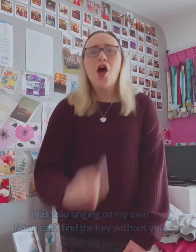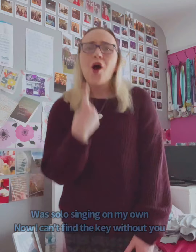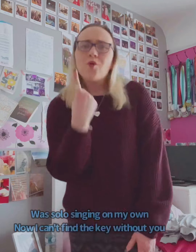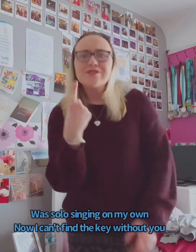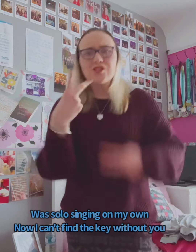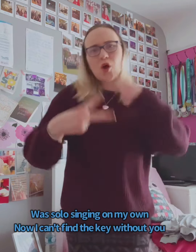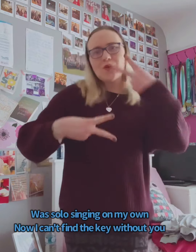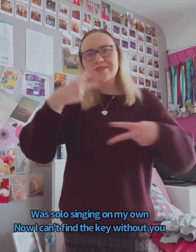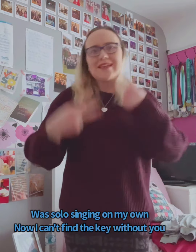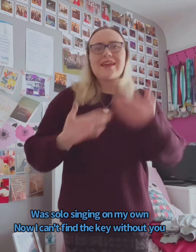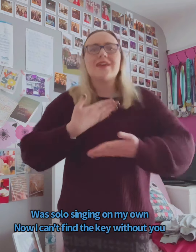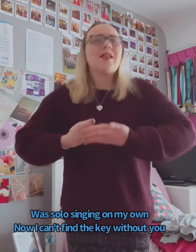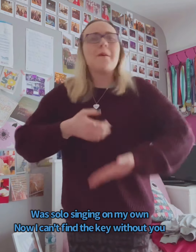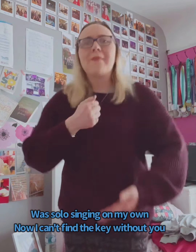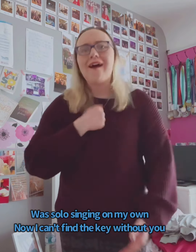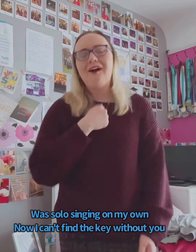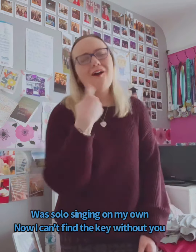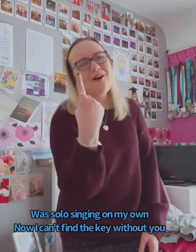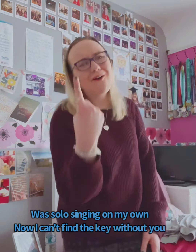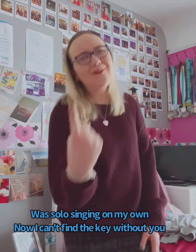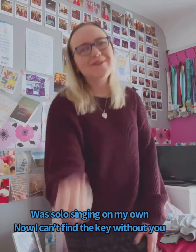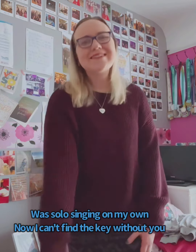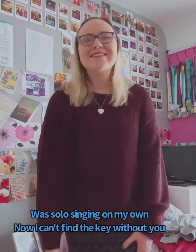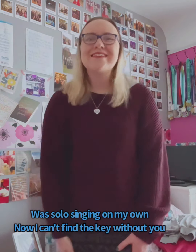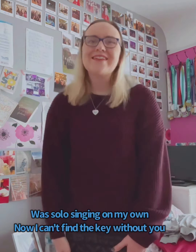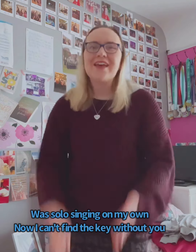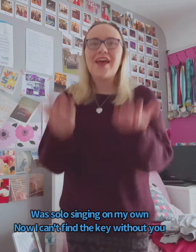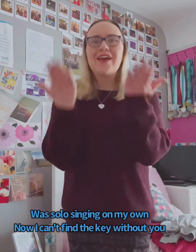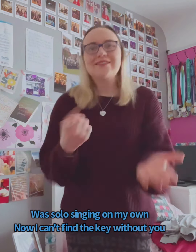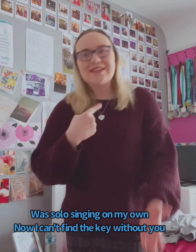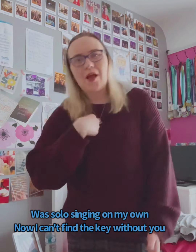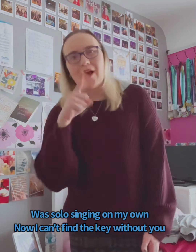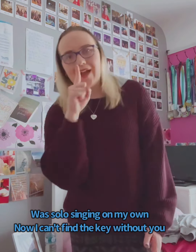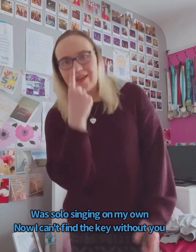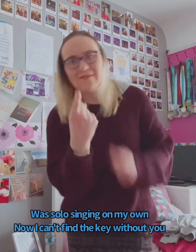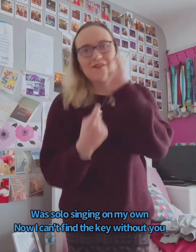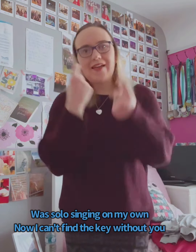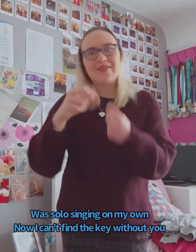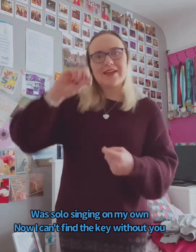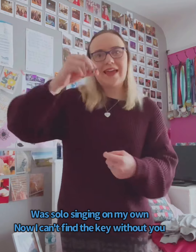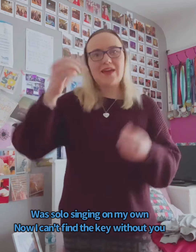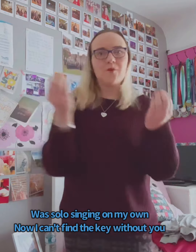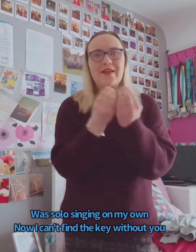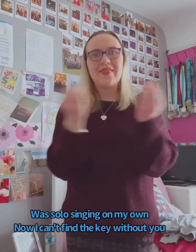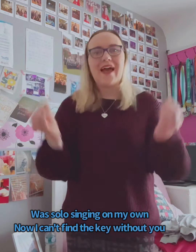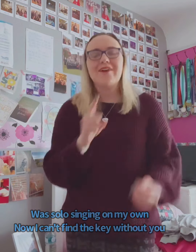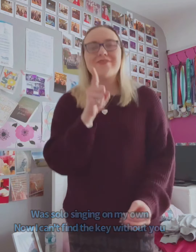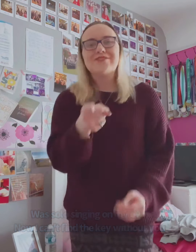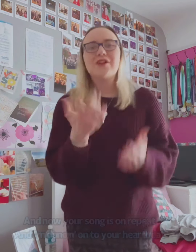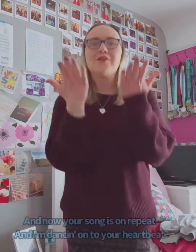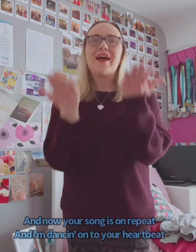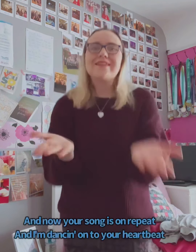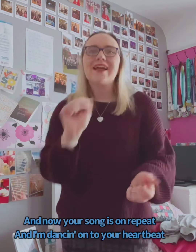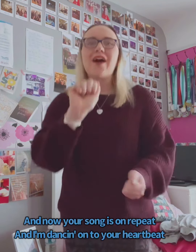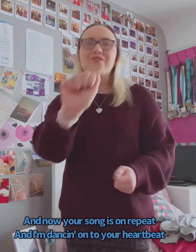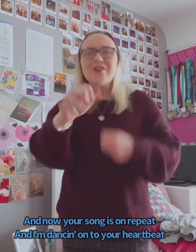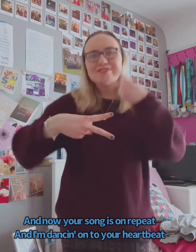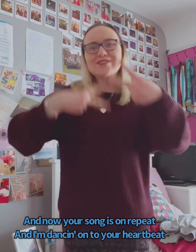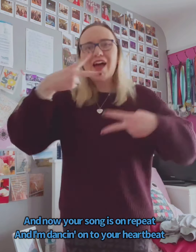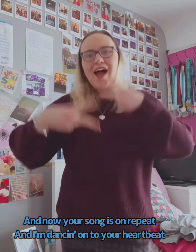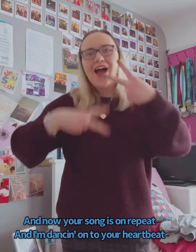Was solo singing on my own Now I can't find the key without you And